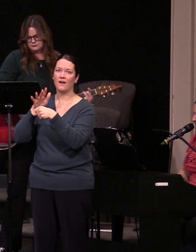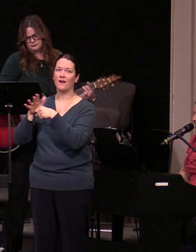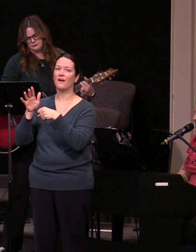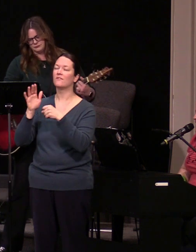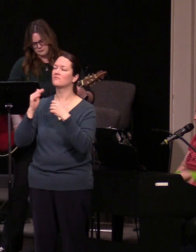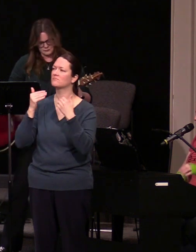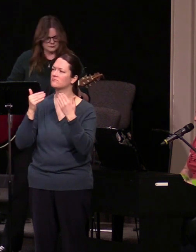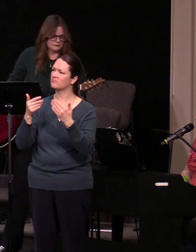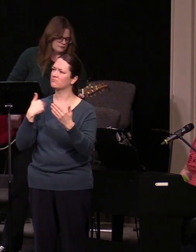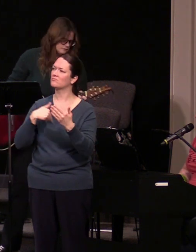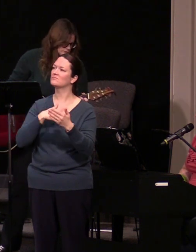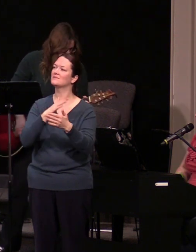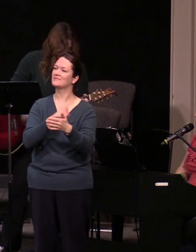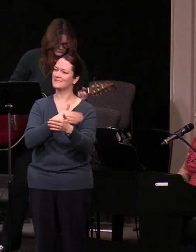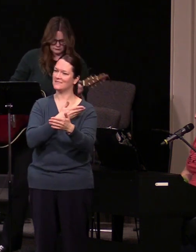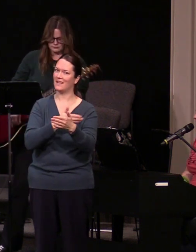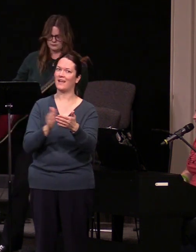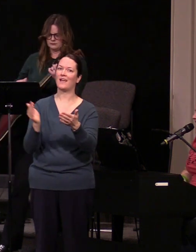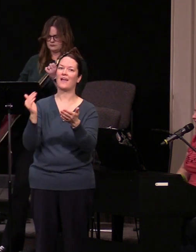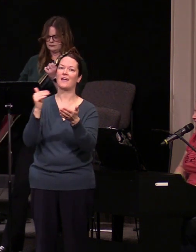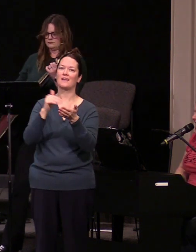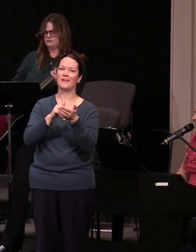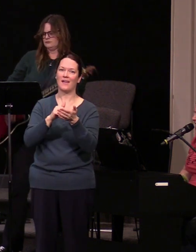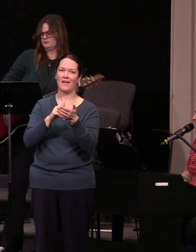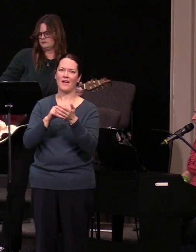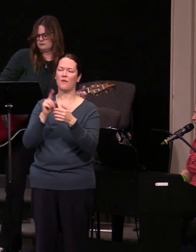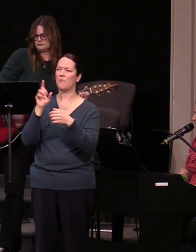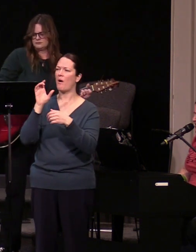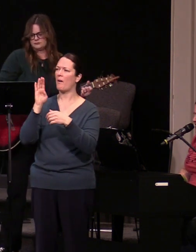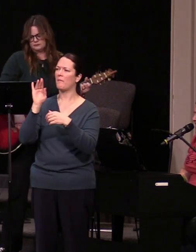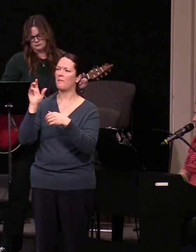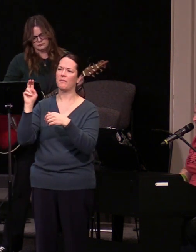shy, then we'll sing again